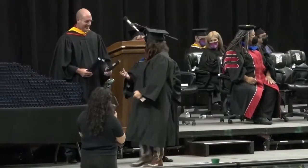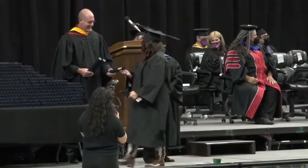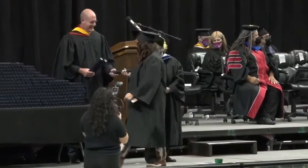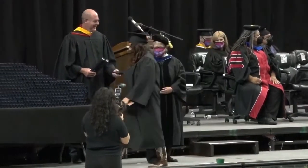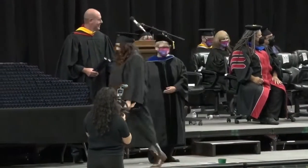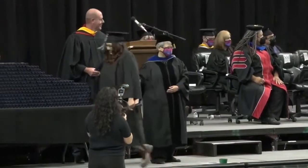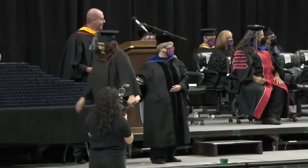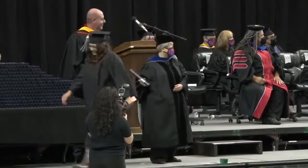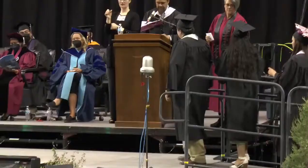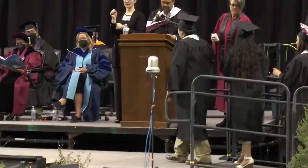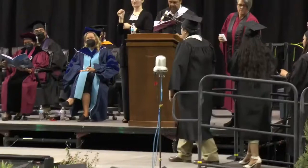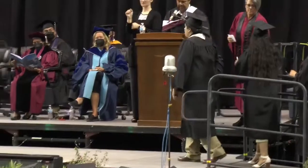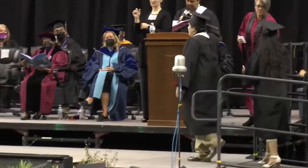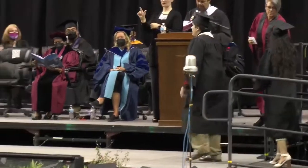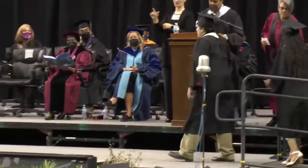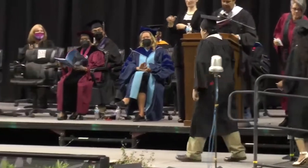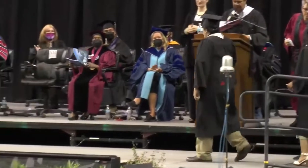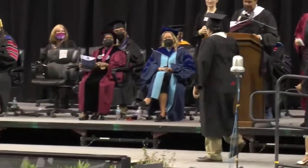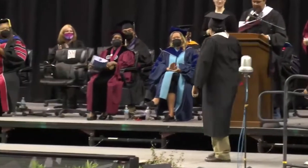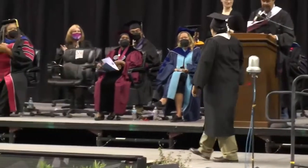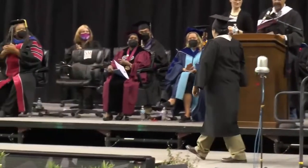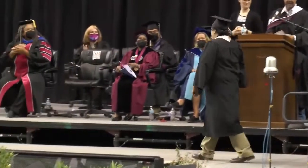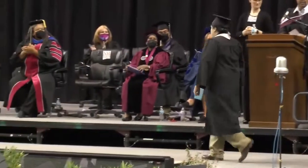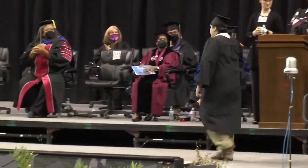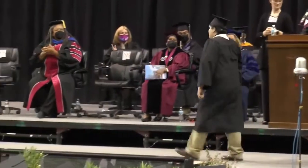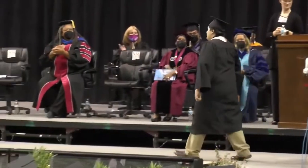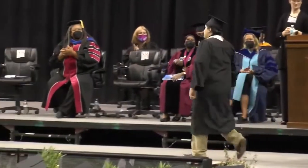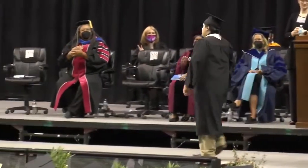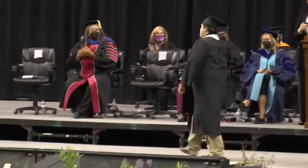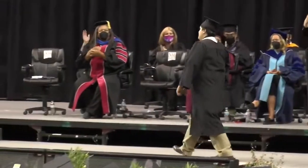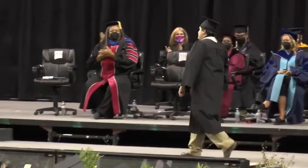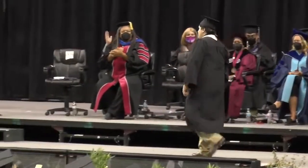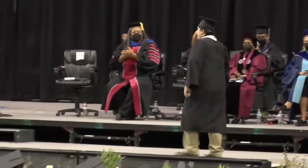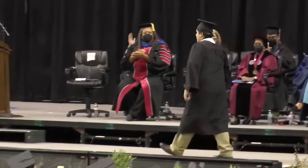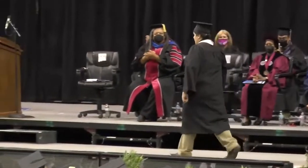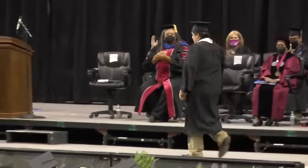Ruben Hassel, Game Design.